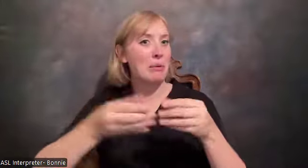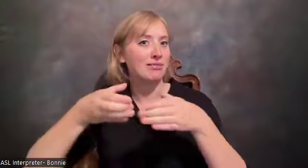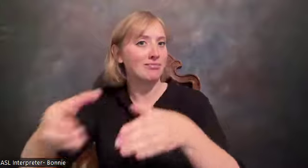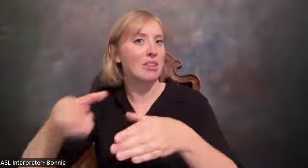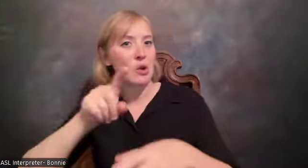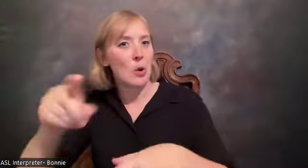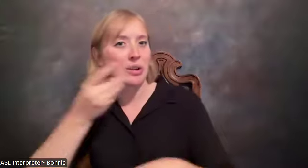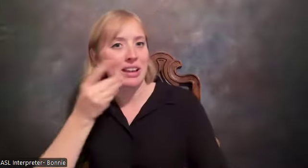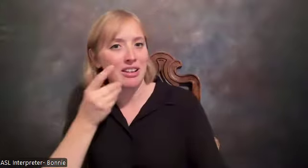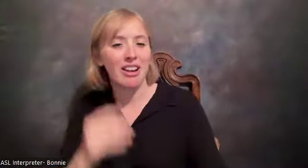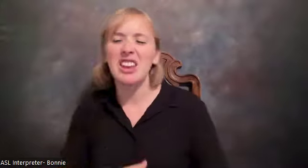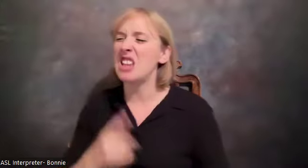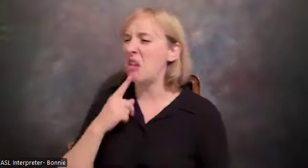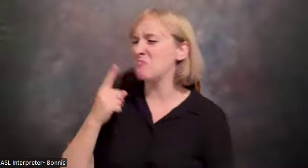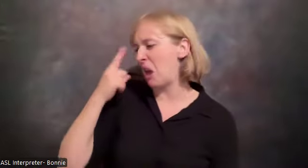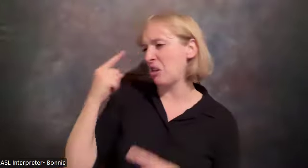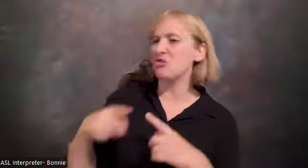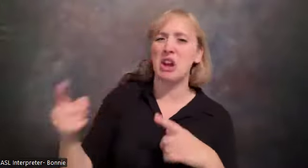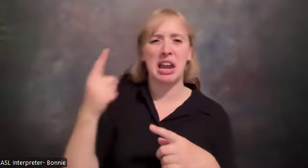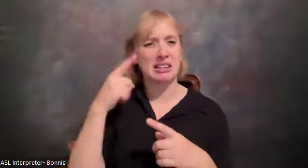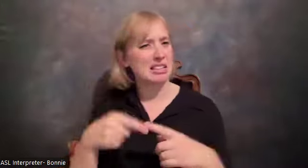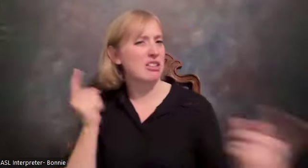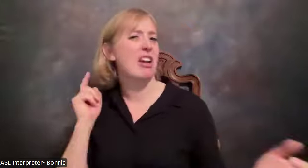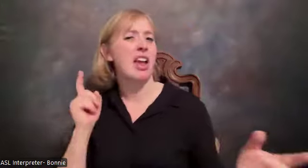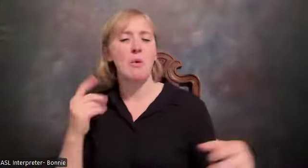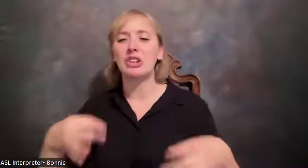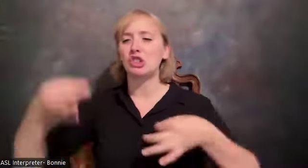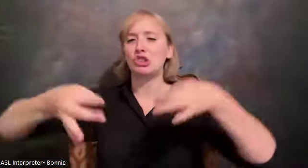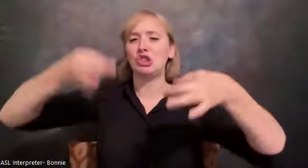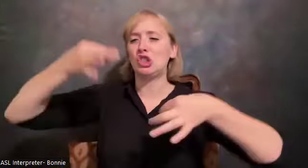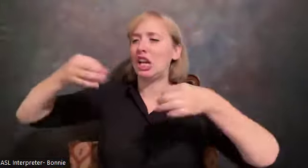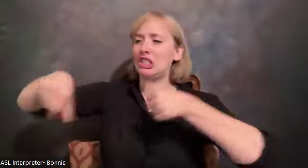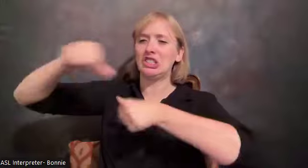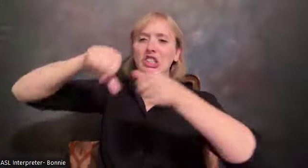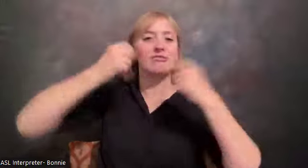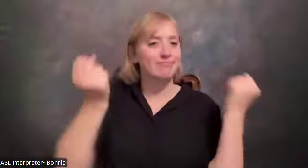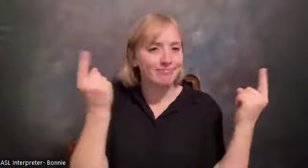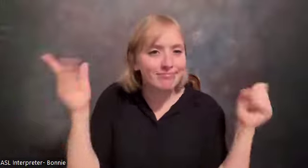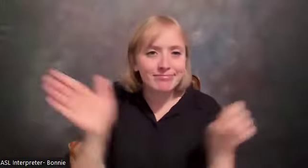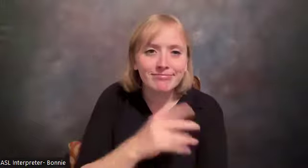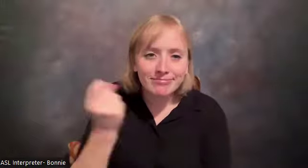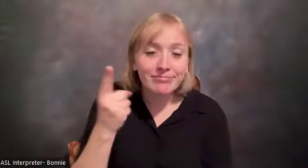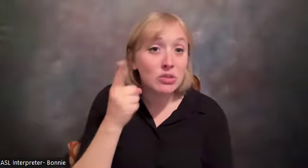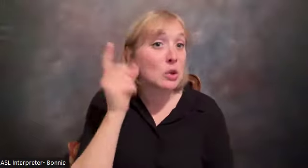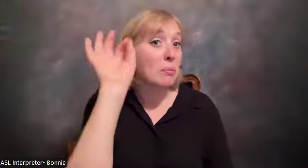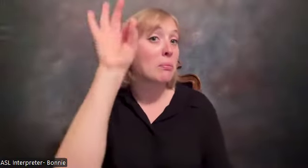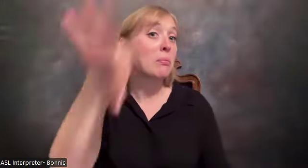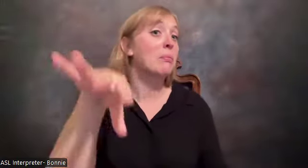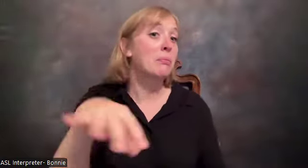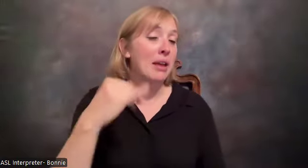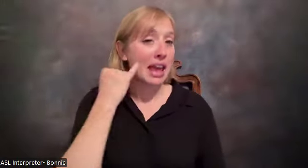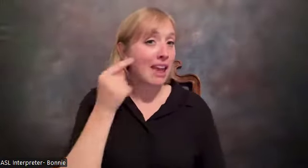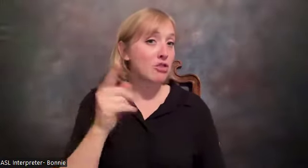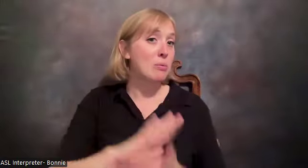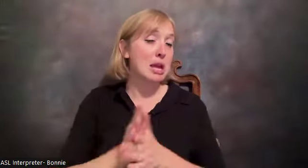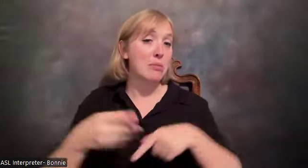and disagree with about what I just said tonight all the time. We all do it. We get it. I get it. So here's the trick. If you get nervous about